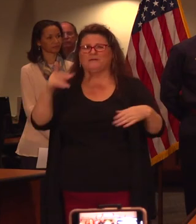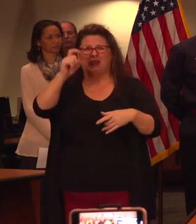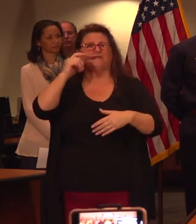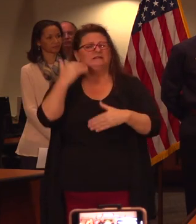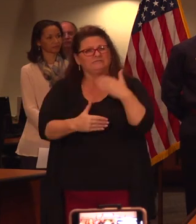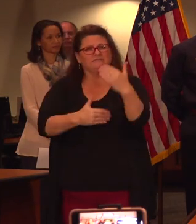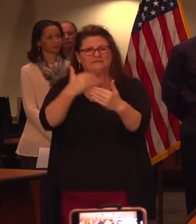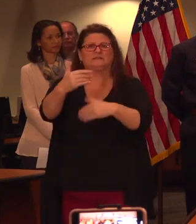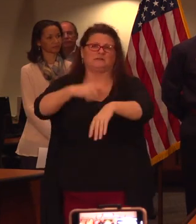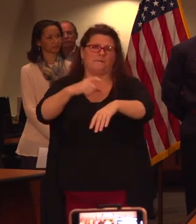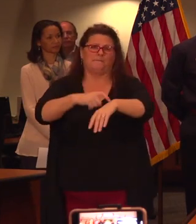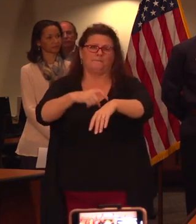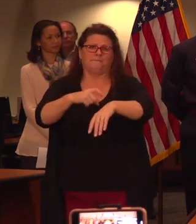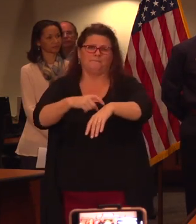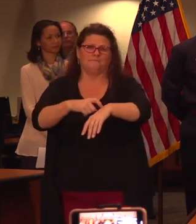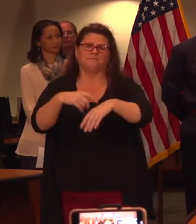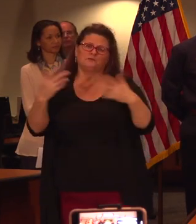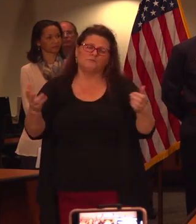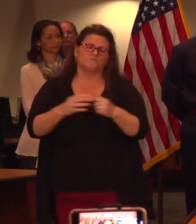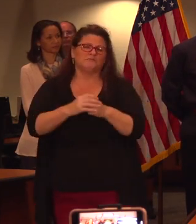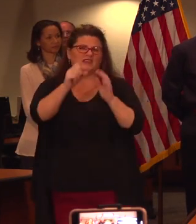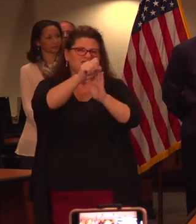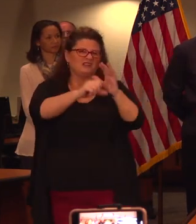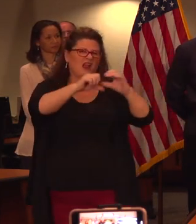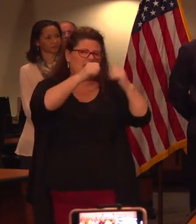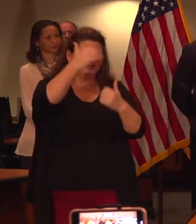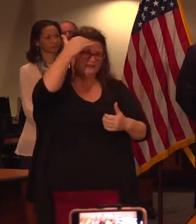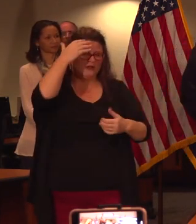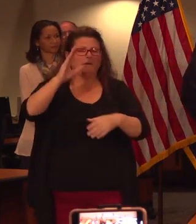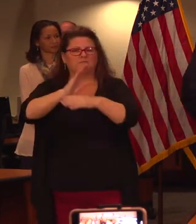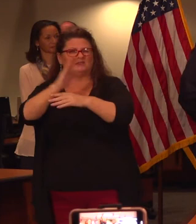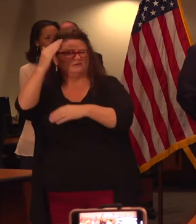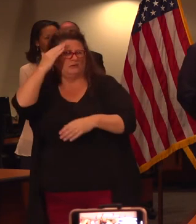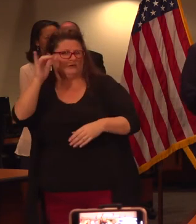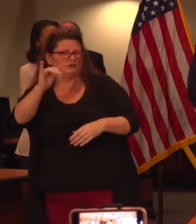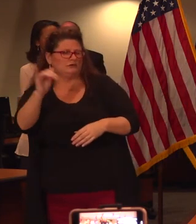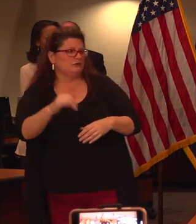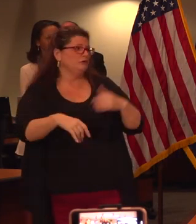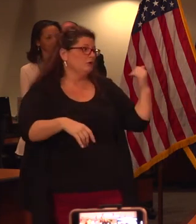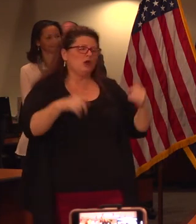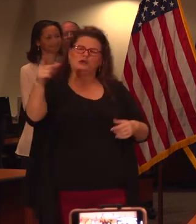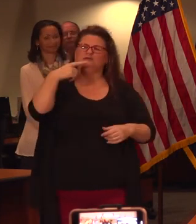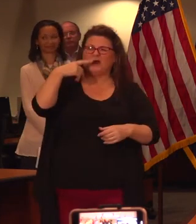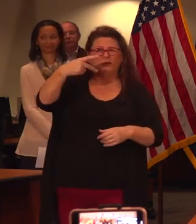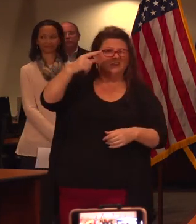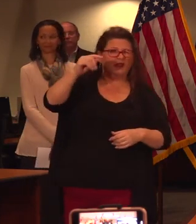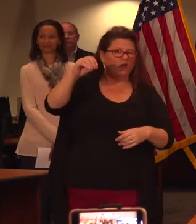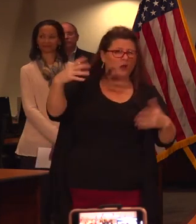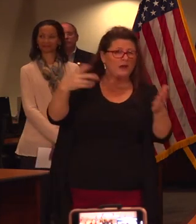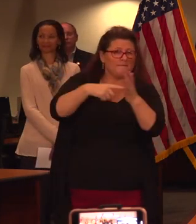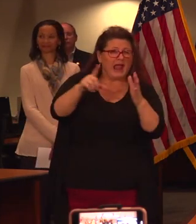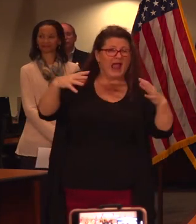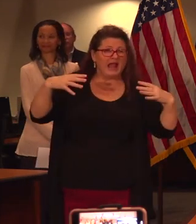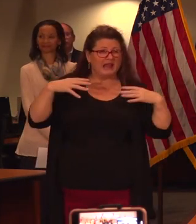for it, and your agencies are ready for it, and we're working together right now on it. And paid leave, or whatever you call it, PTO, we'll be sure